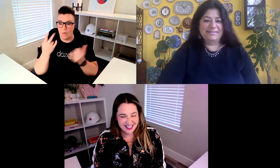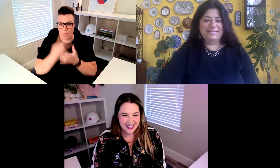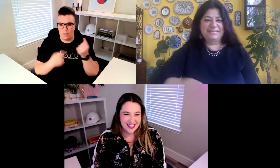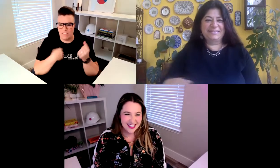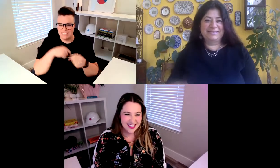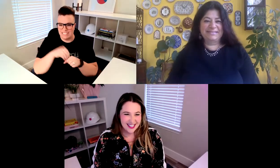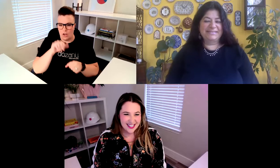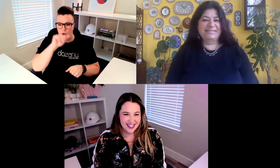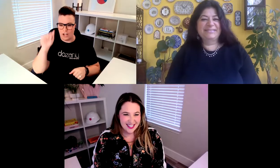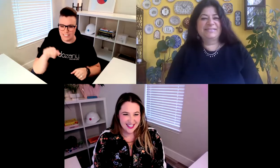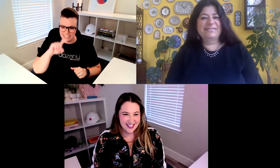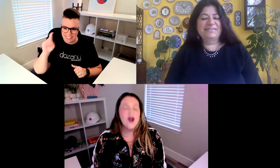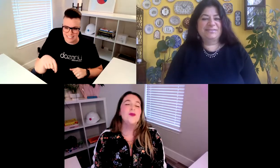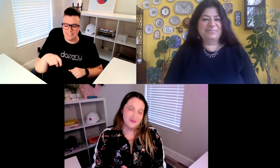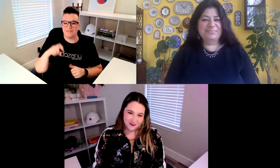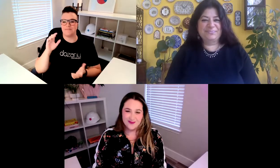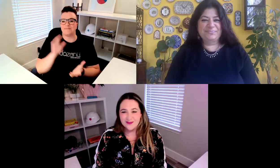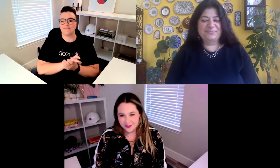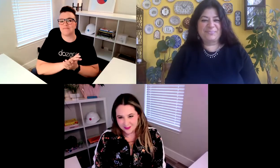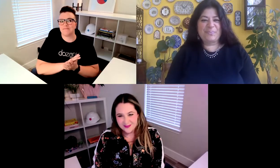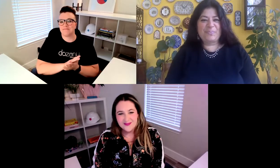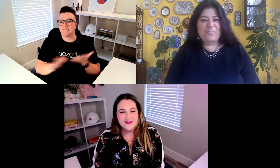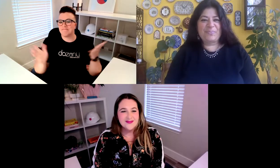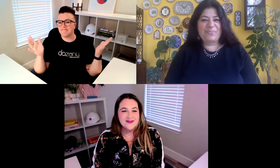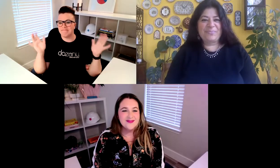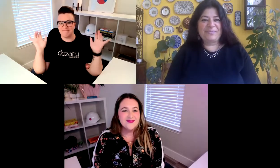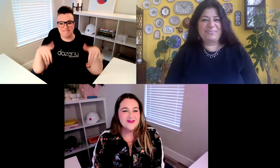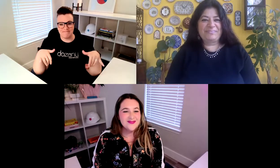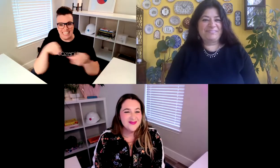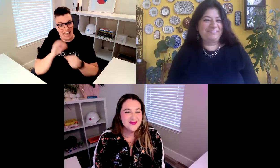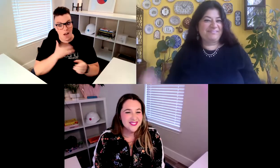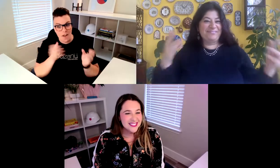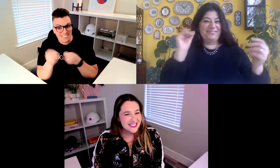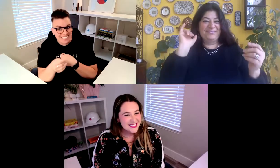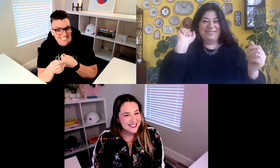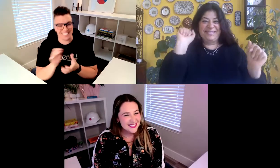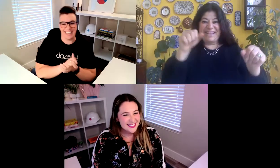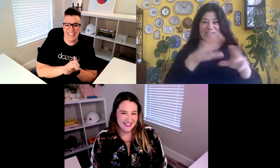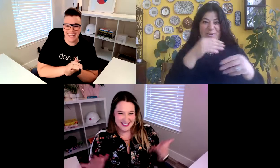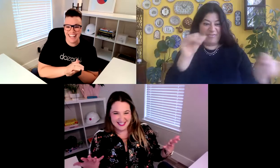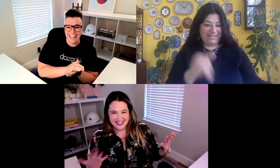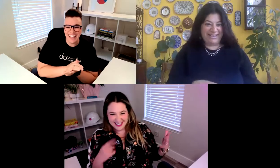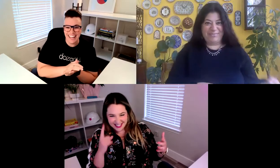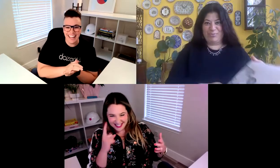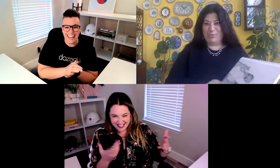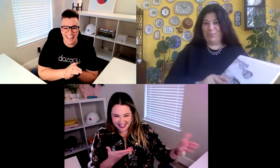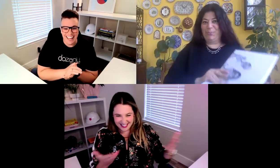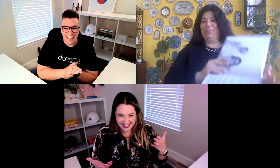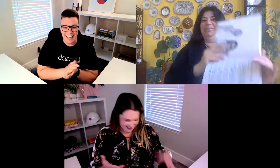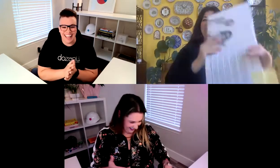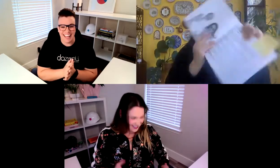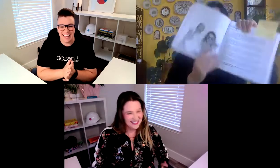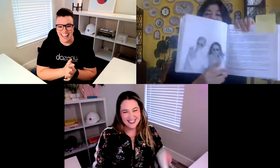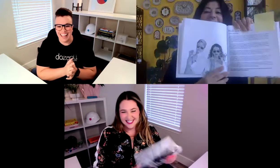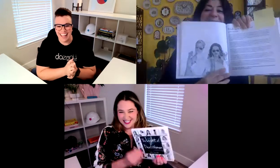as well. So right now, both of us are here in Austin, Texas. So that's it. We're working out of our office